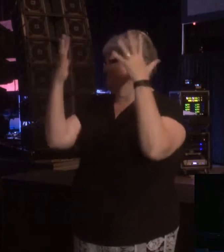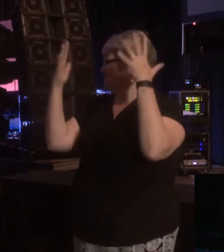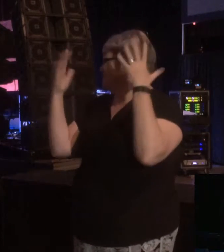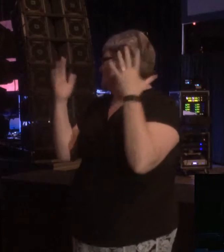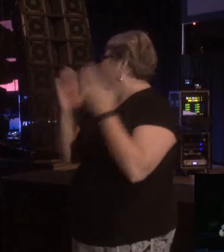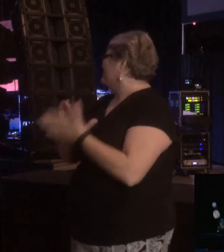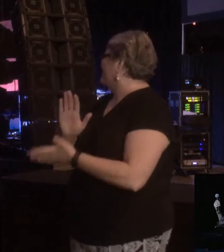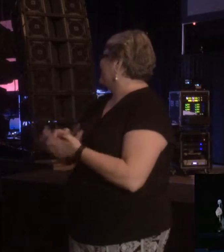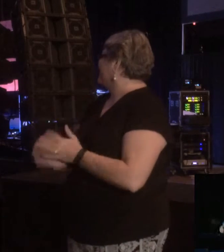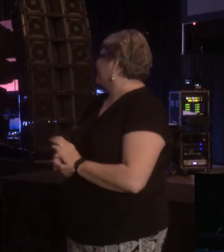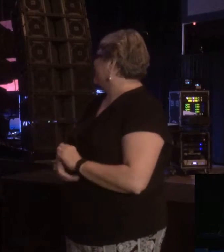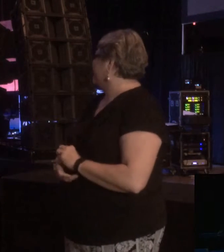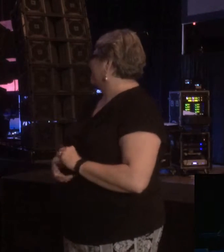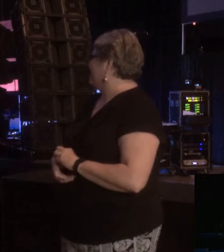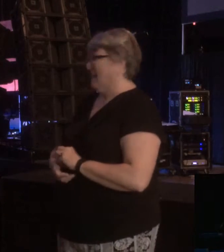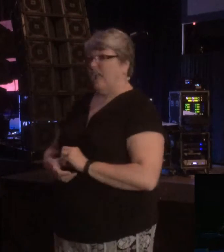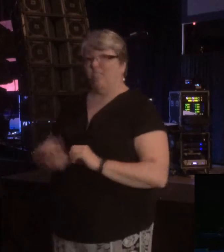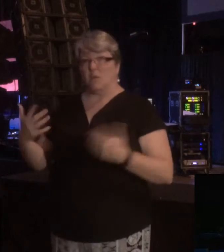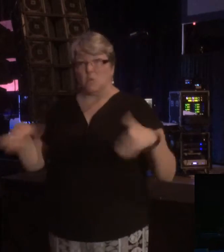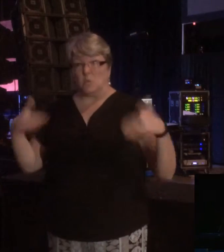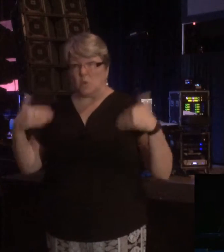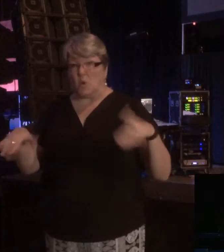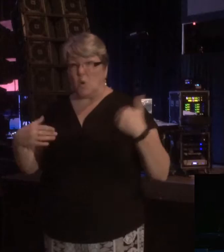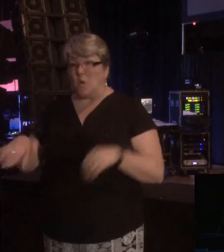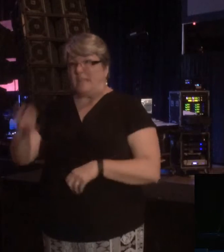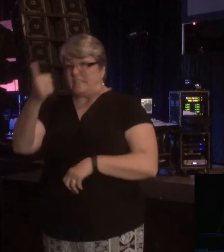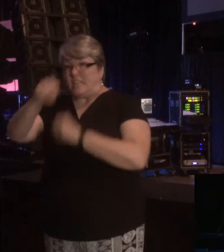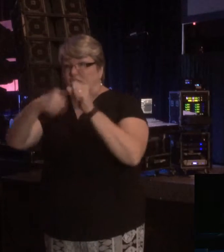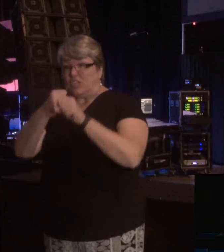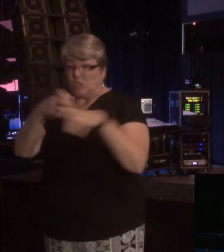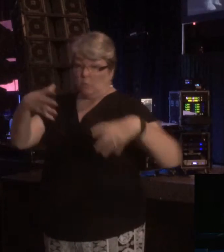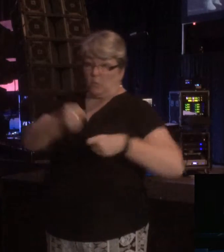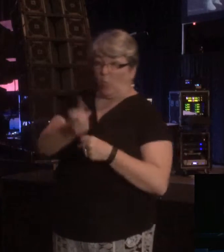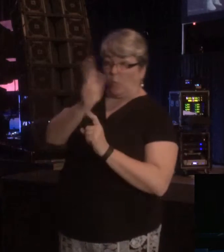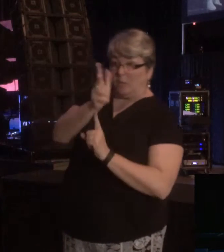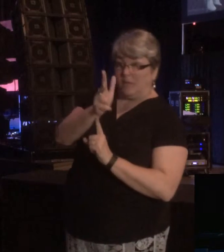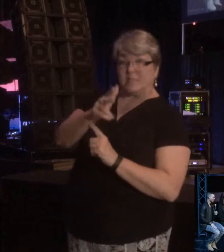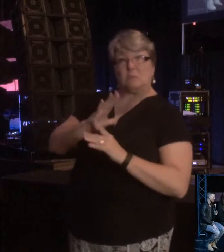on. So 2.5 years later,